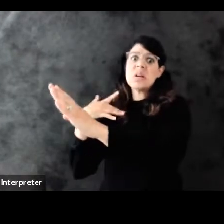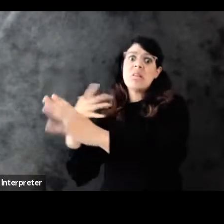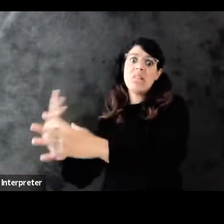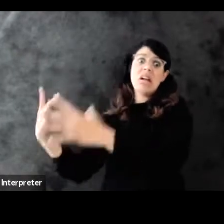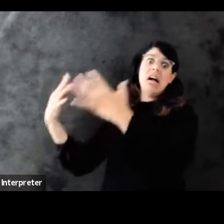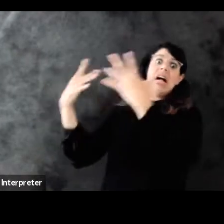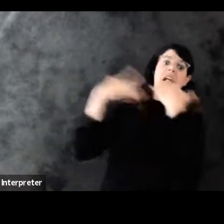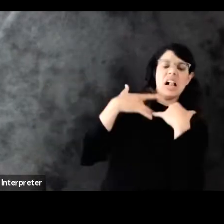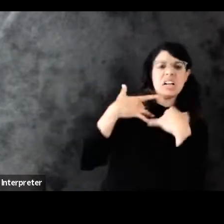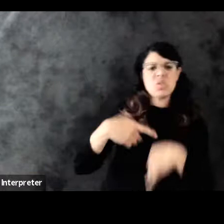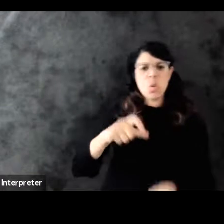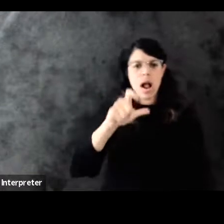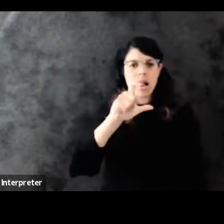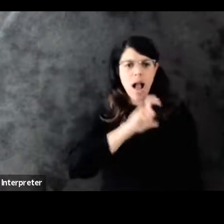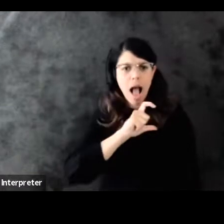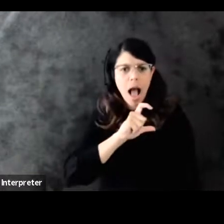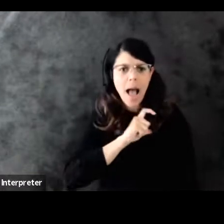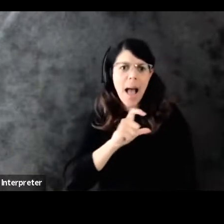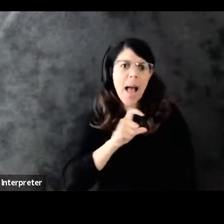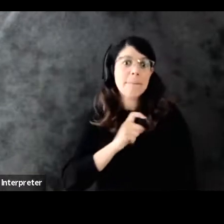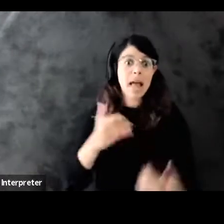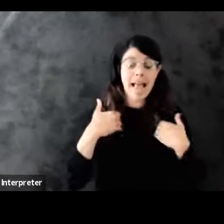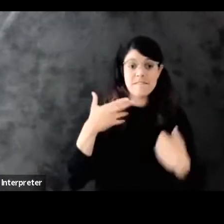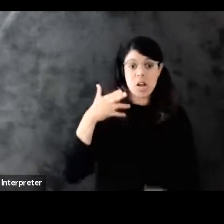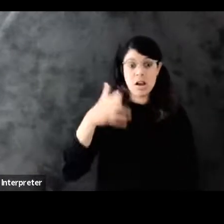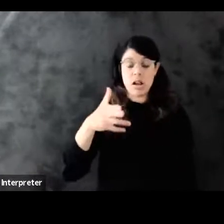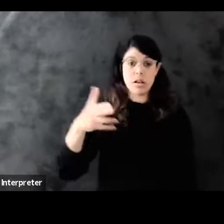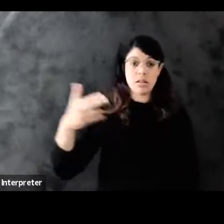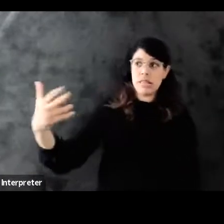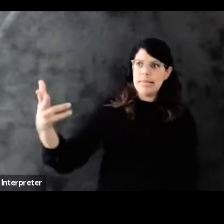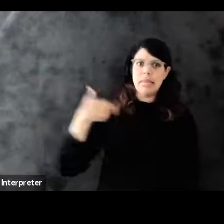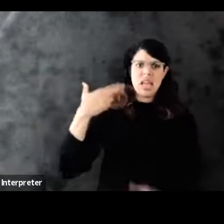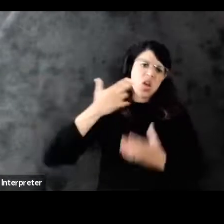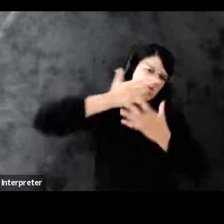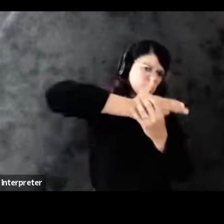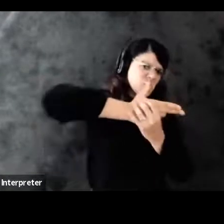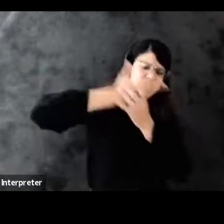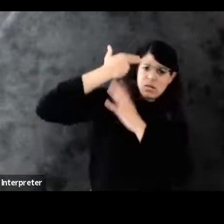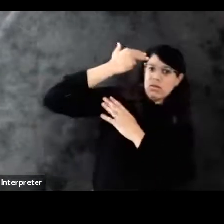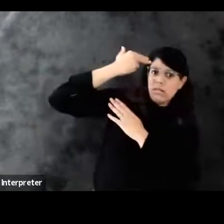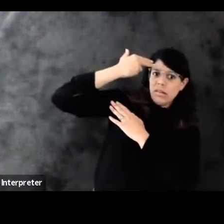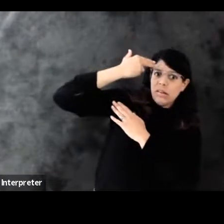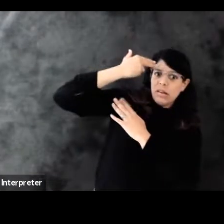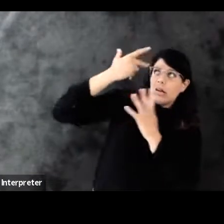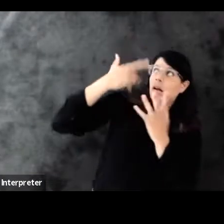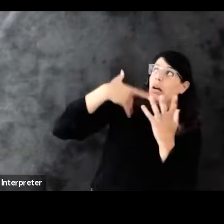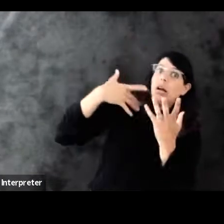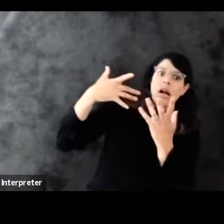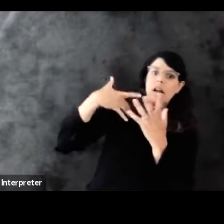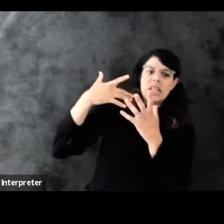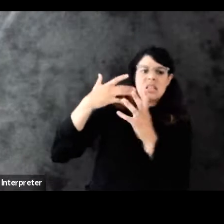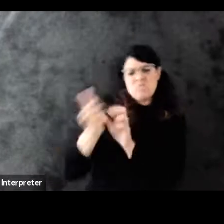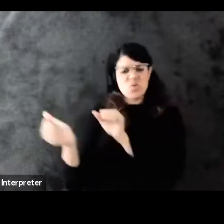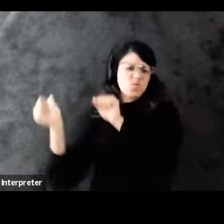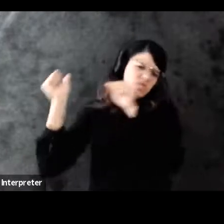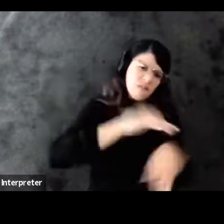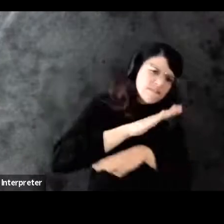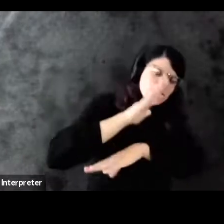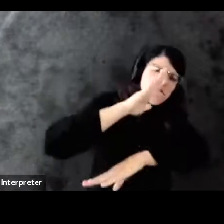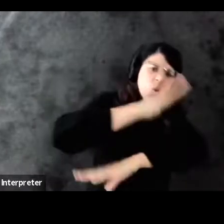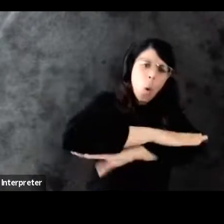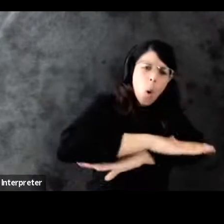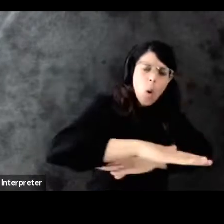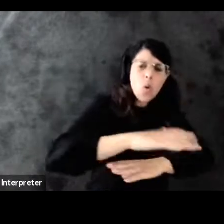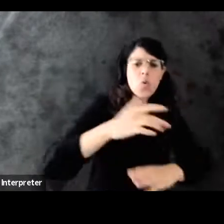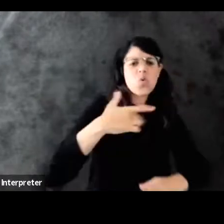with guns pointed at my head, threw me down the floor and started yelling things like,